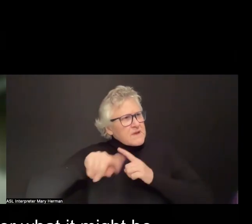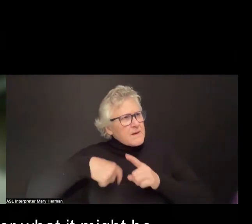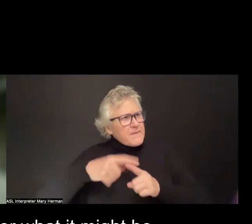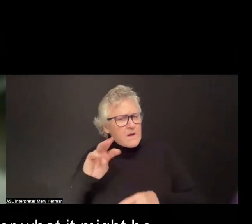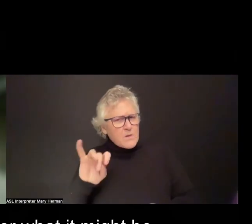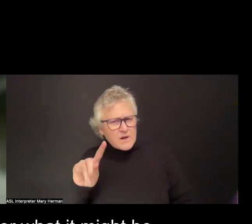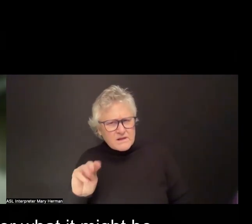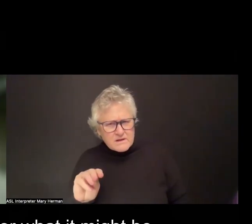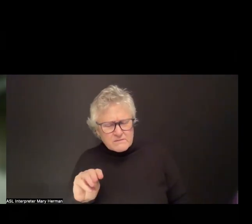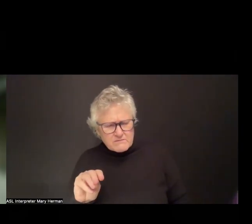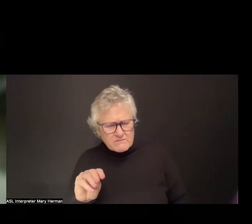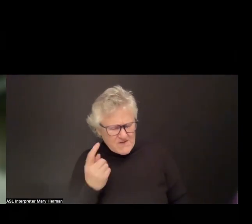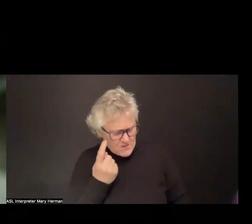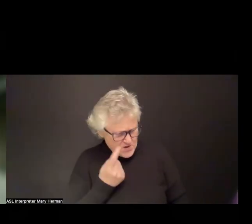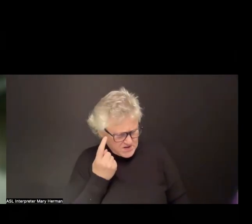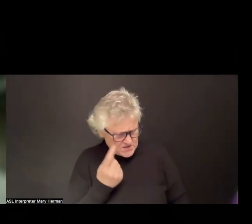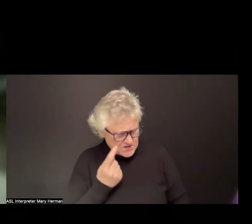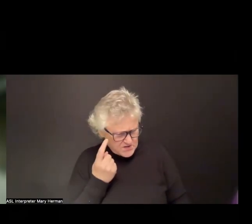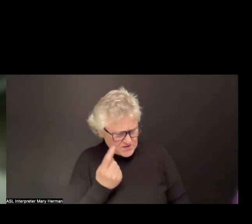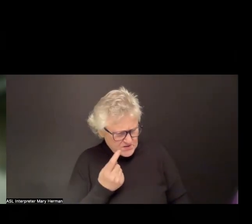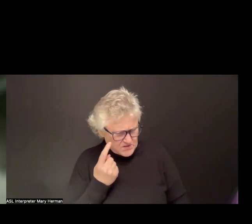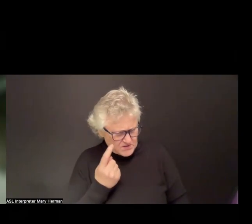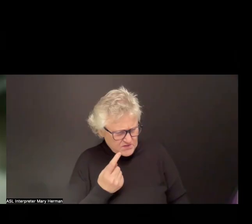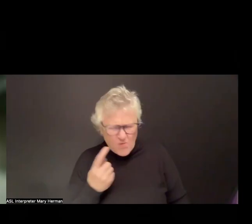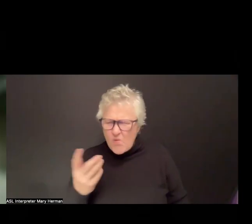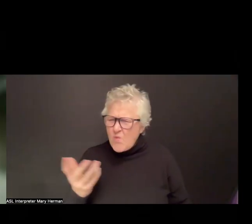his face and read in it the dare of freedom.